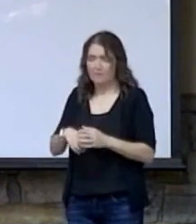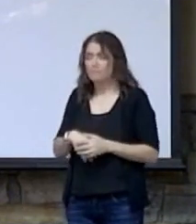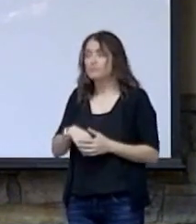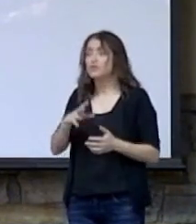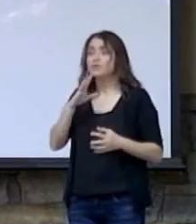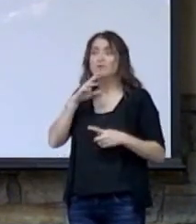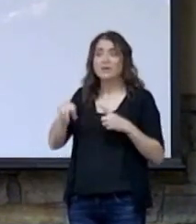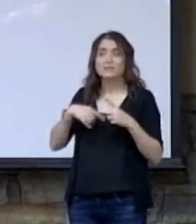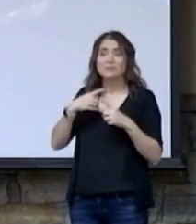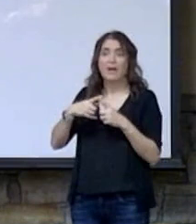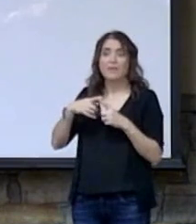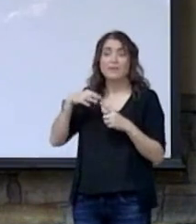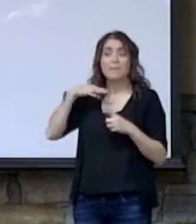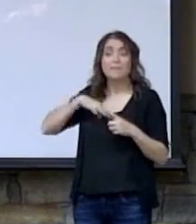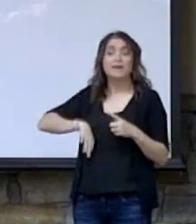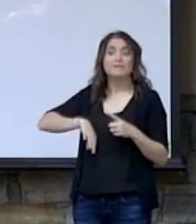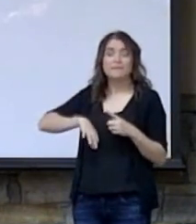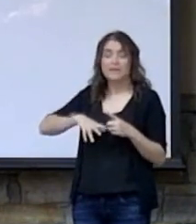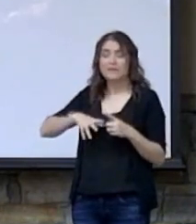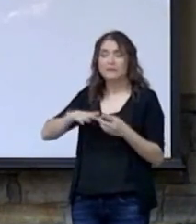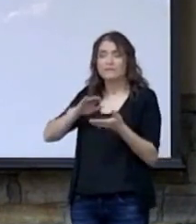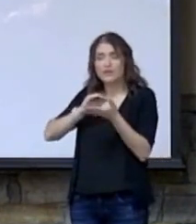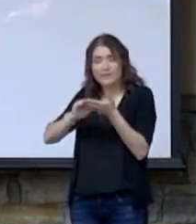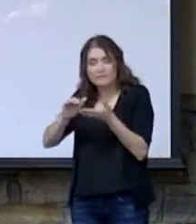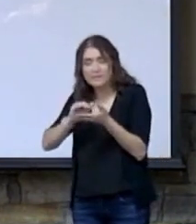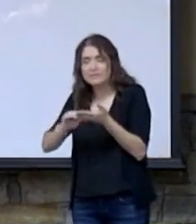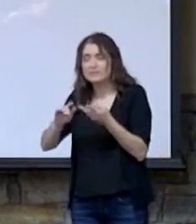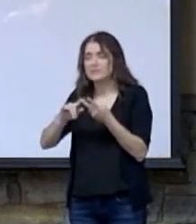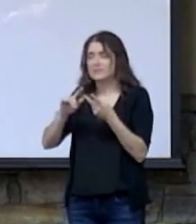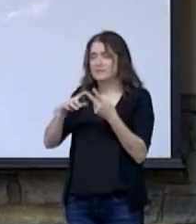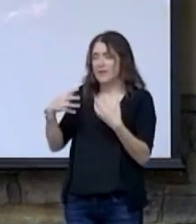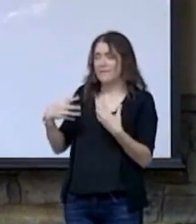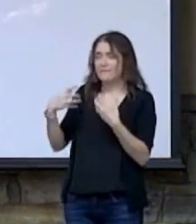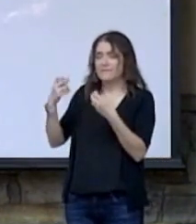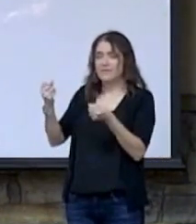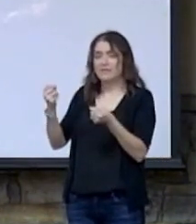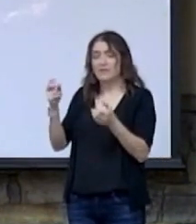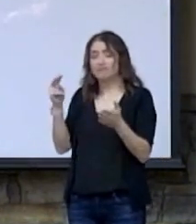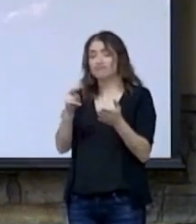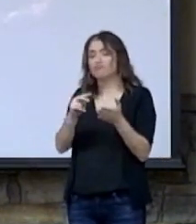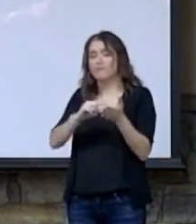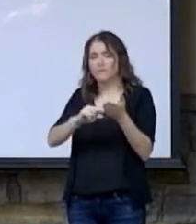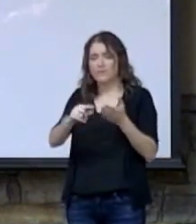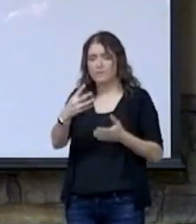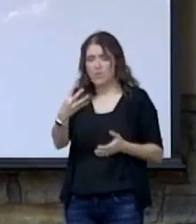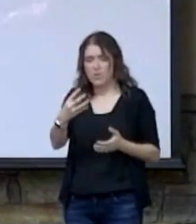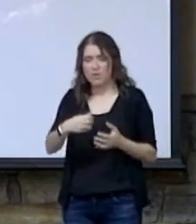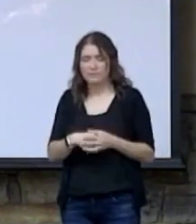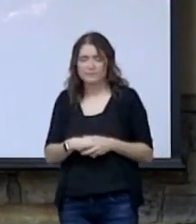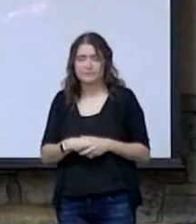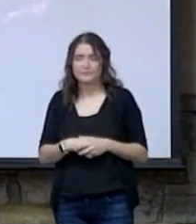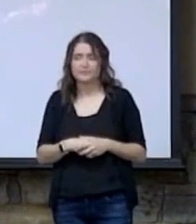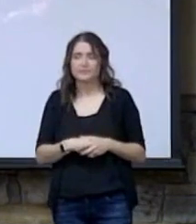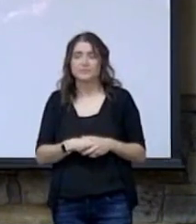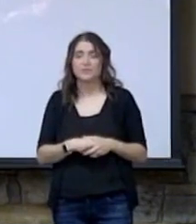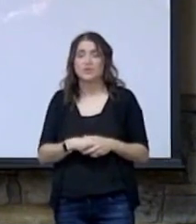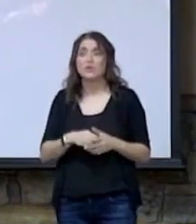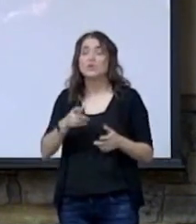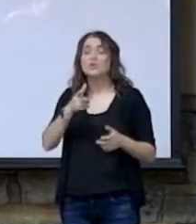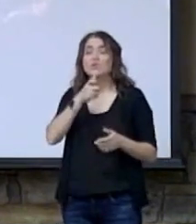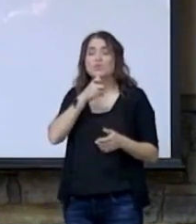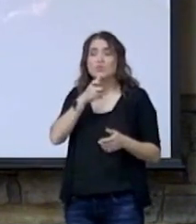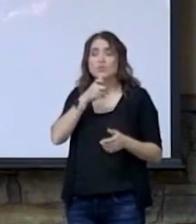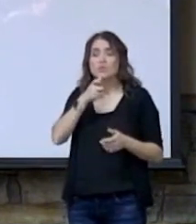the benefit of forgiveness, the benefit of healing. Look at verse number 4. Who redeems your life from the